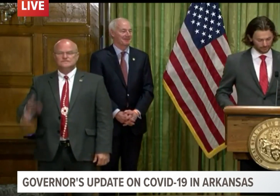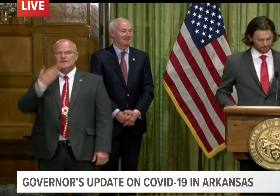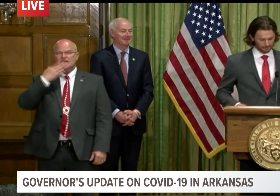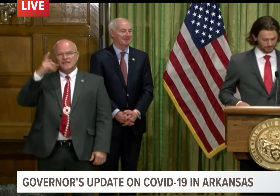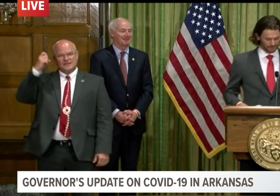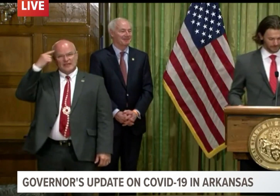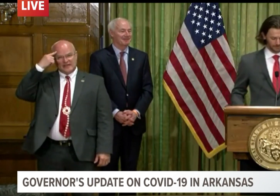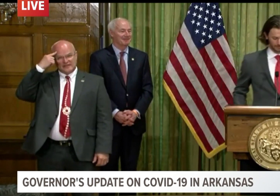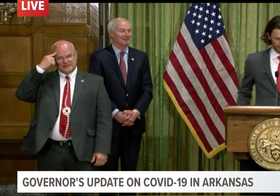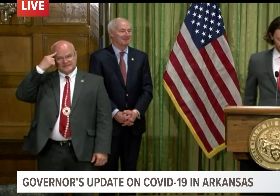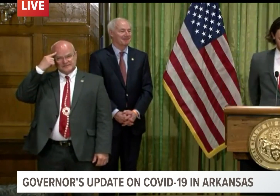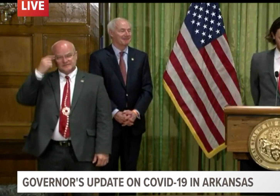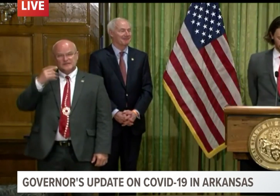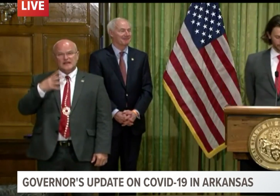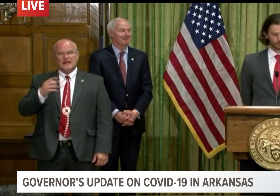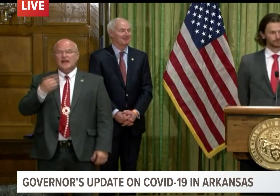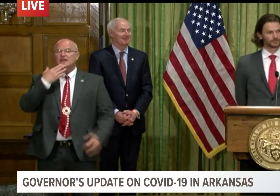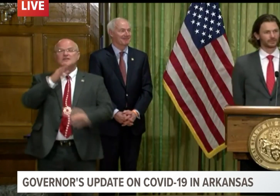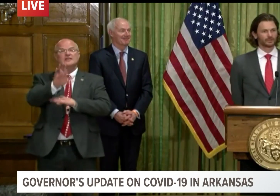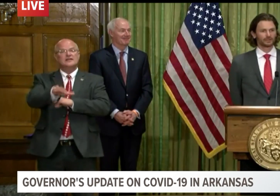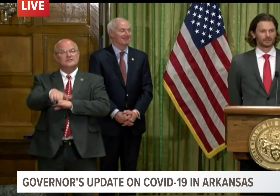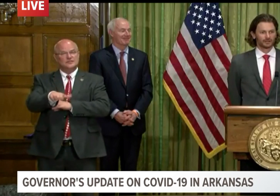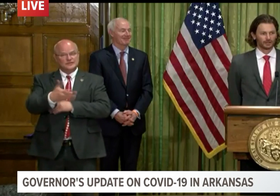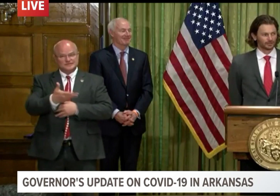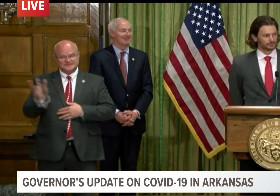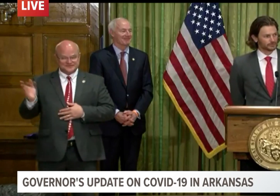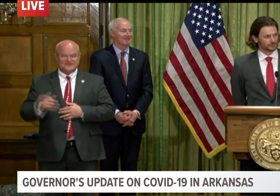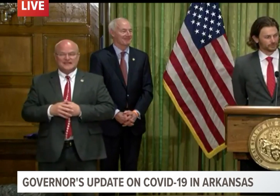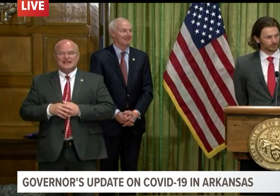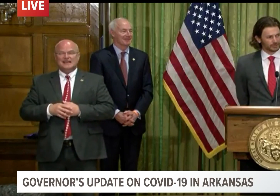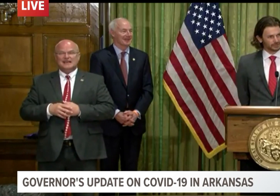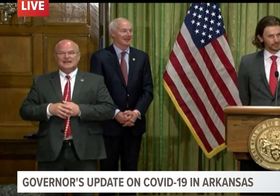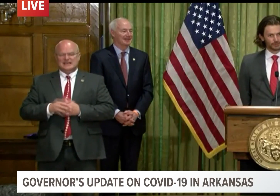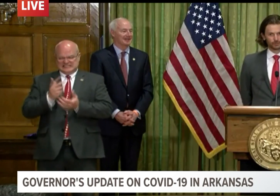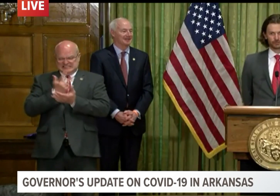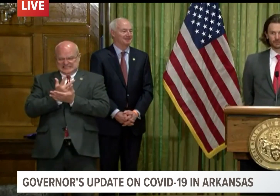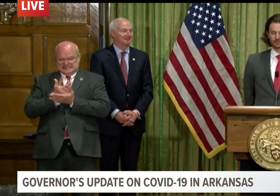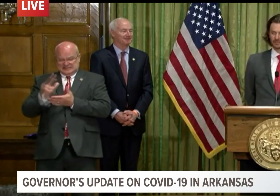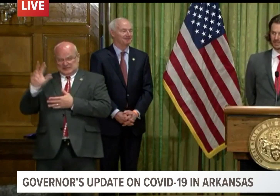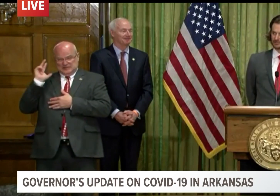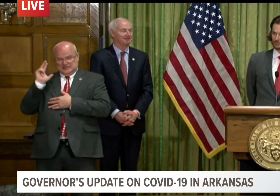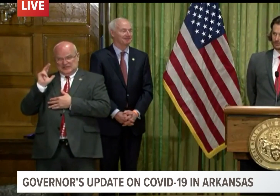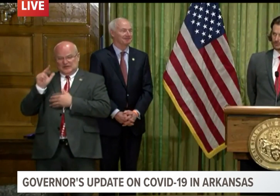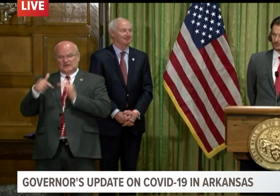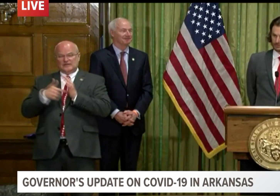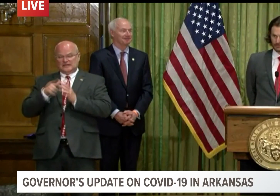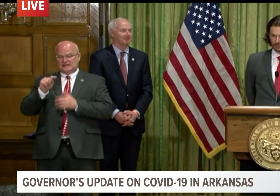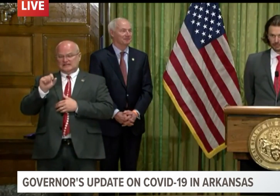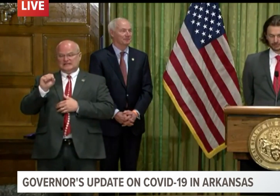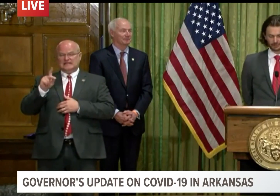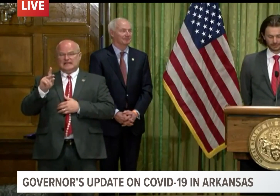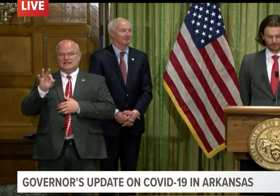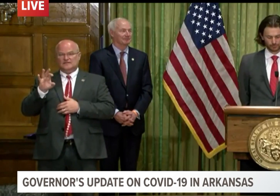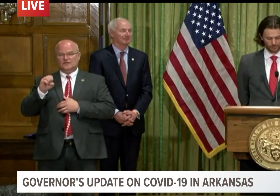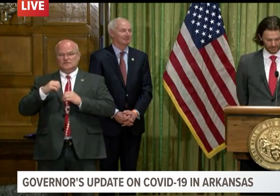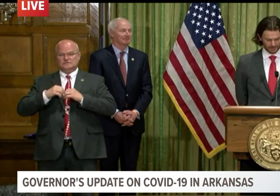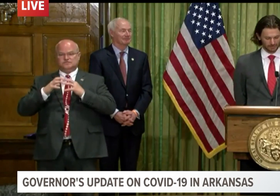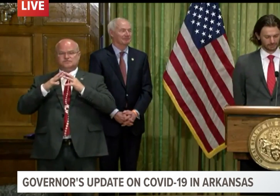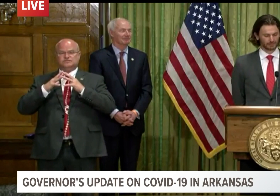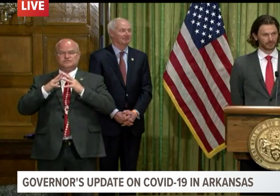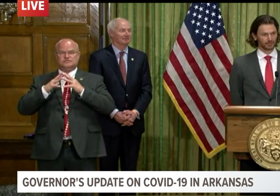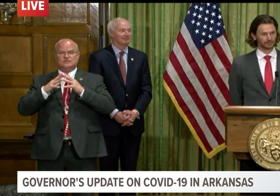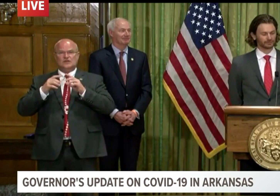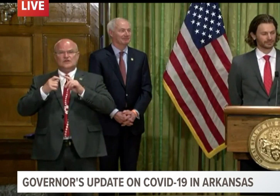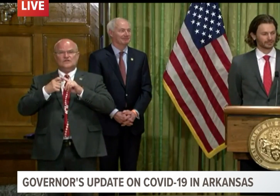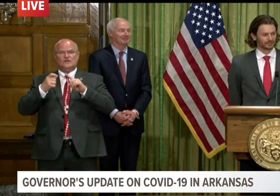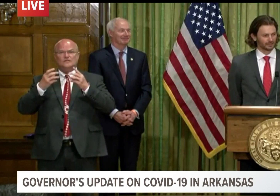Thank you, Governor, and good afternoon. It was just 3 weeks ago when this task force was sort of created more or less